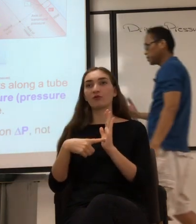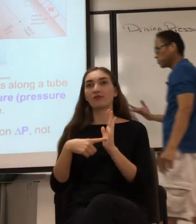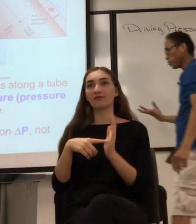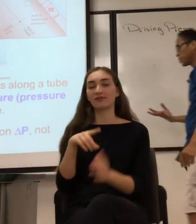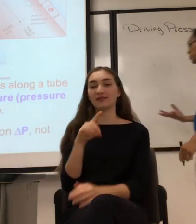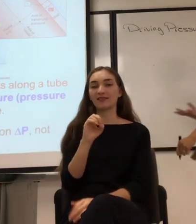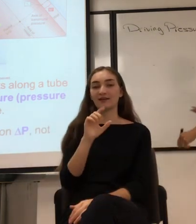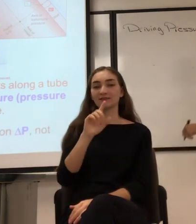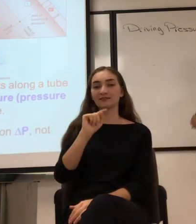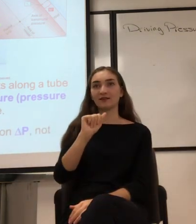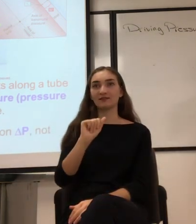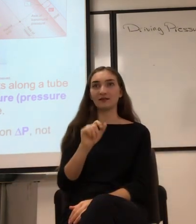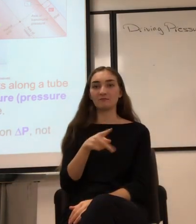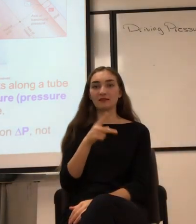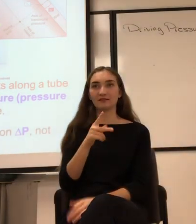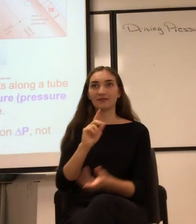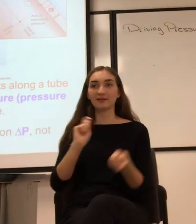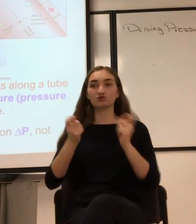a change in pressure.